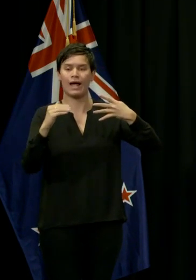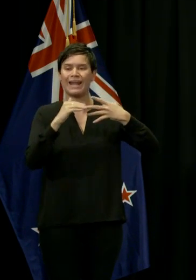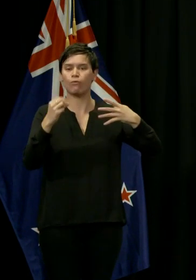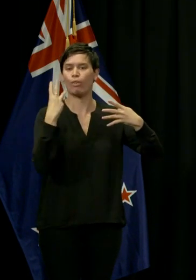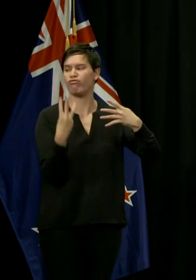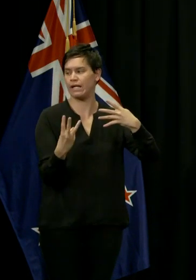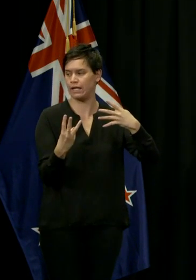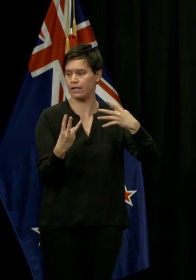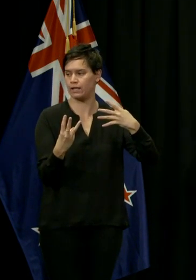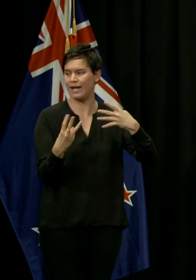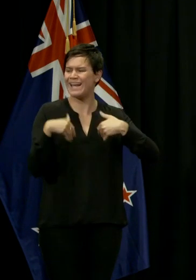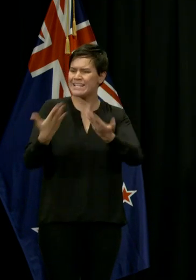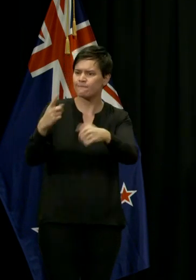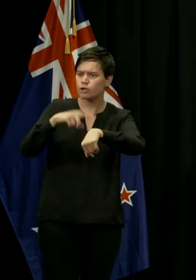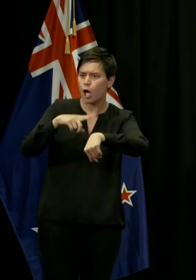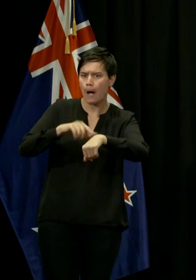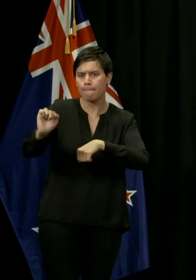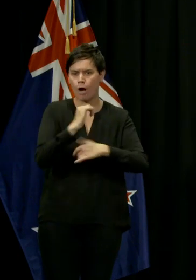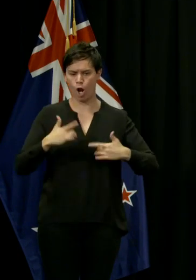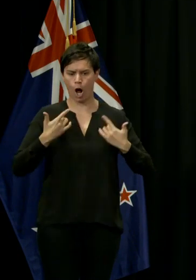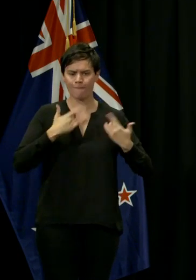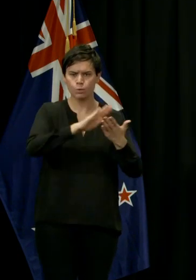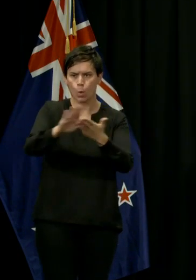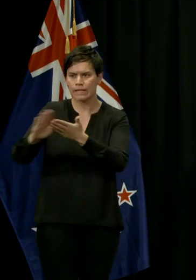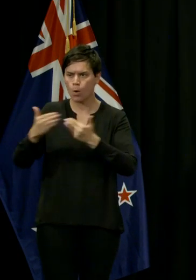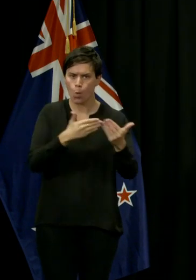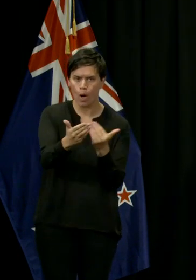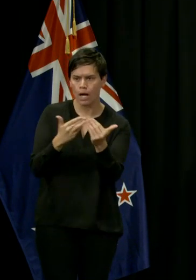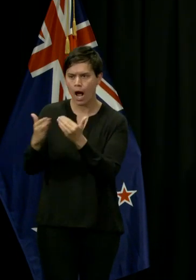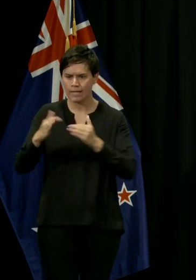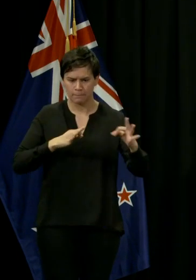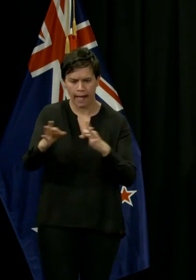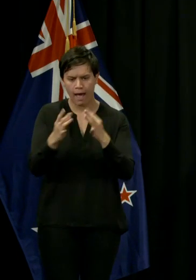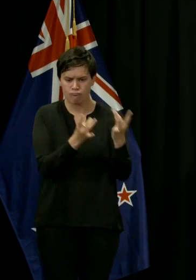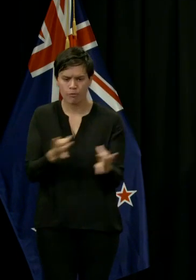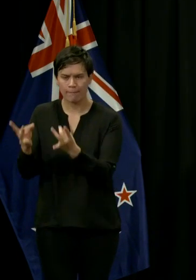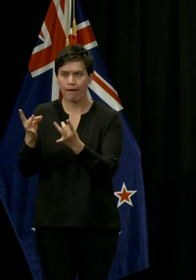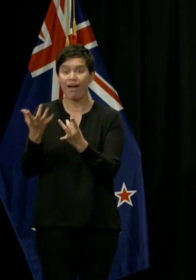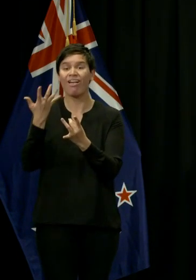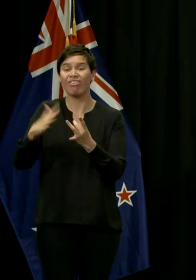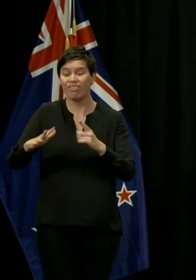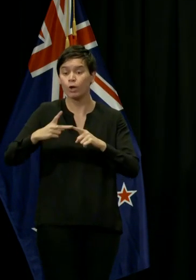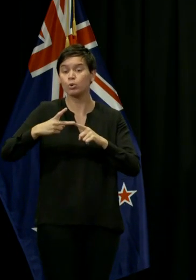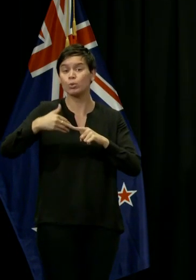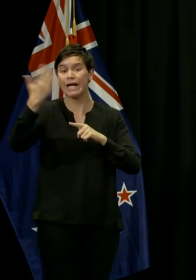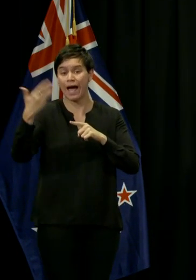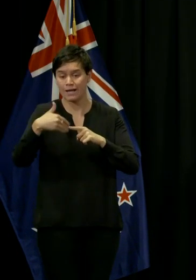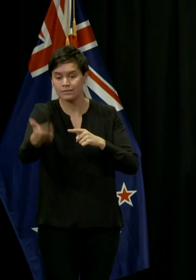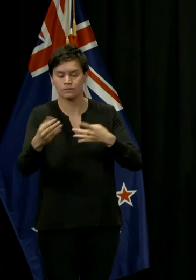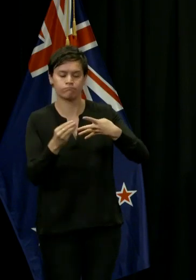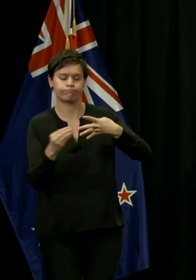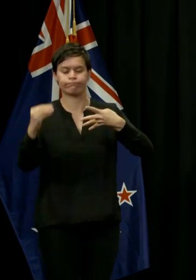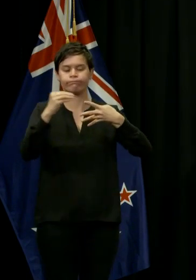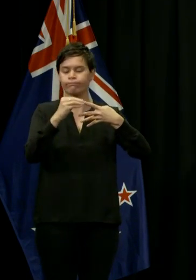people can get their lives in order. I understand what I'm asking of them is significant. But please, we've been signalling for some time